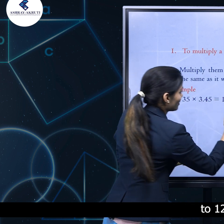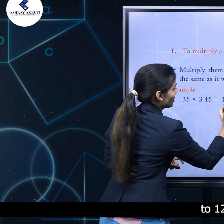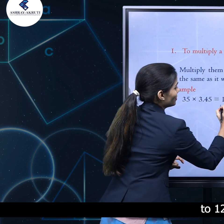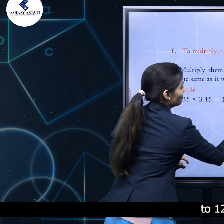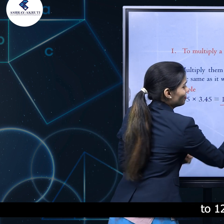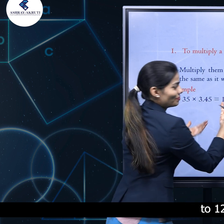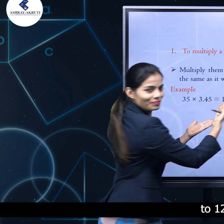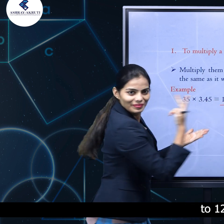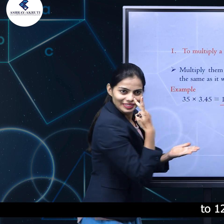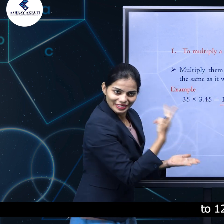120.75.